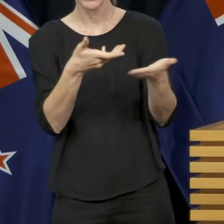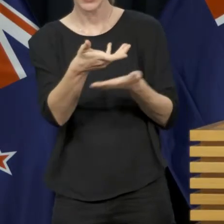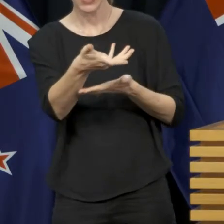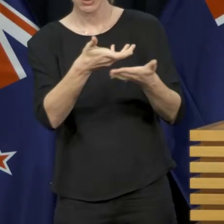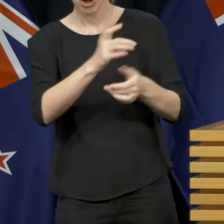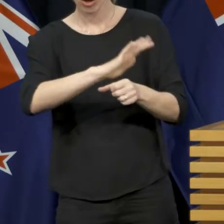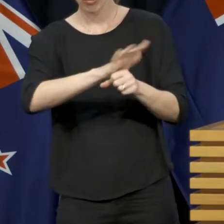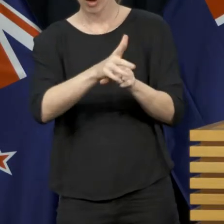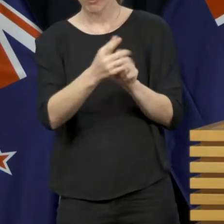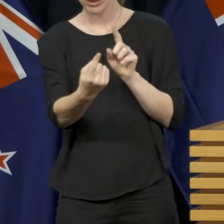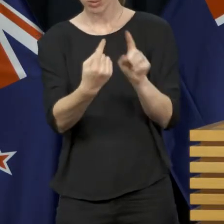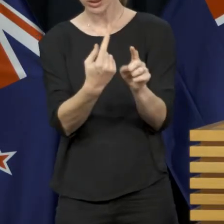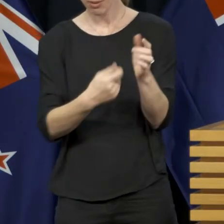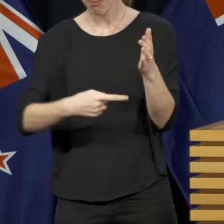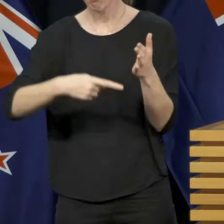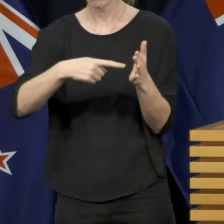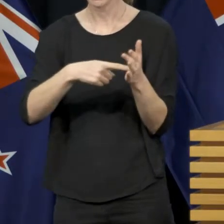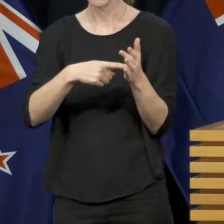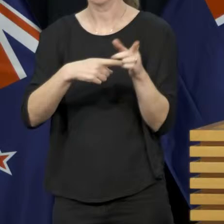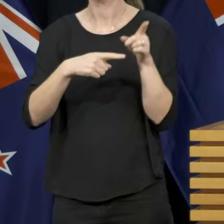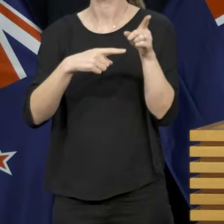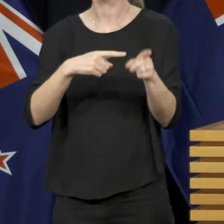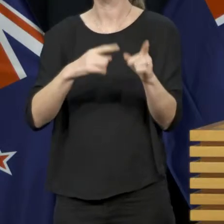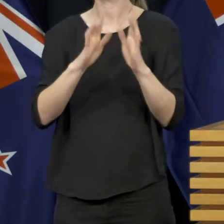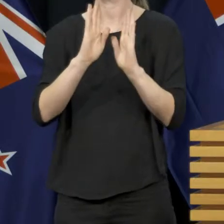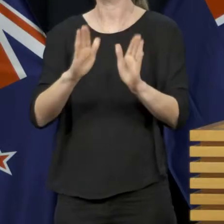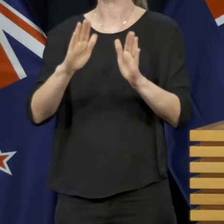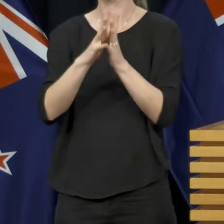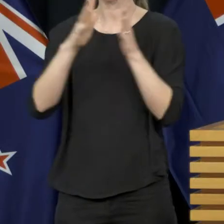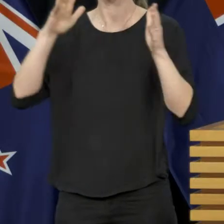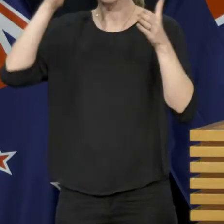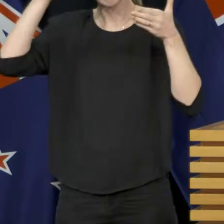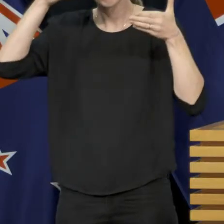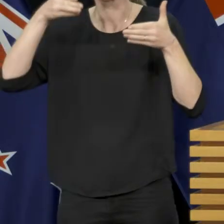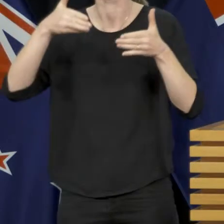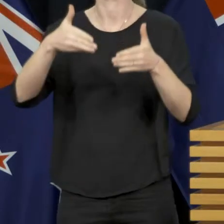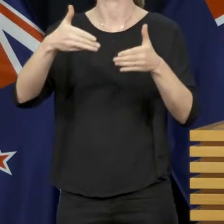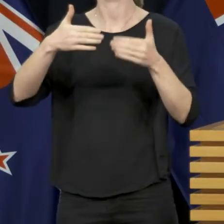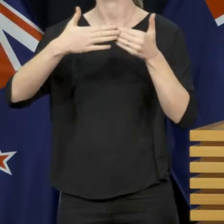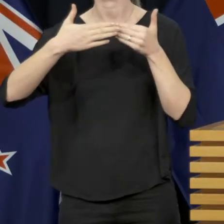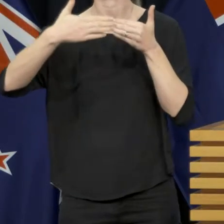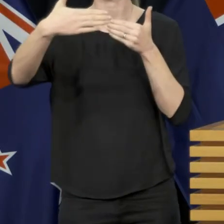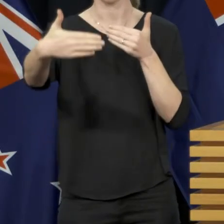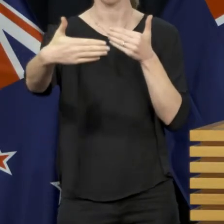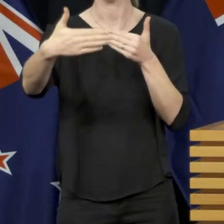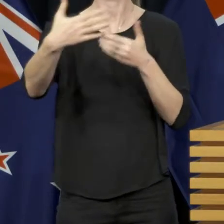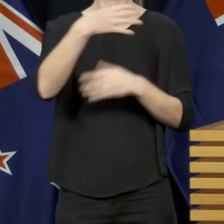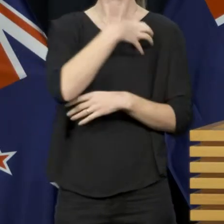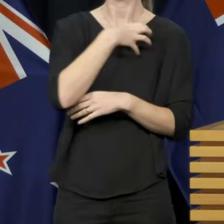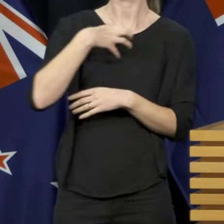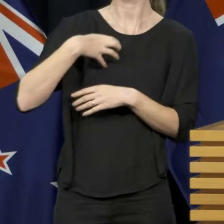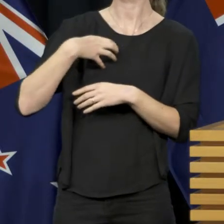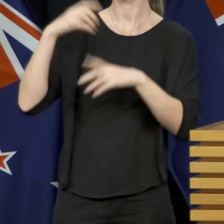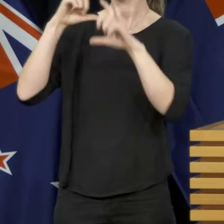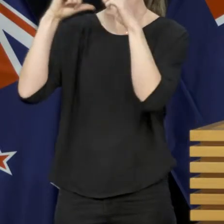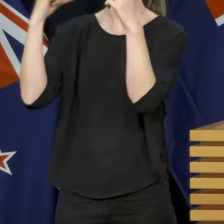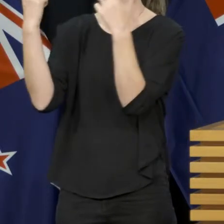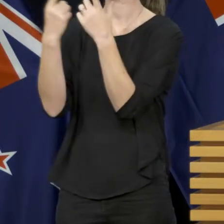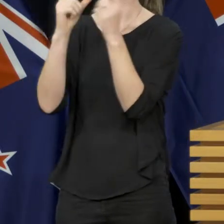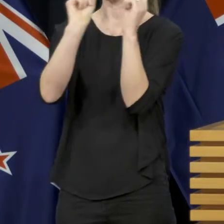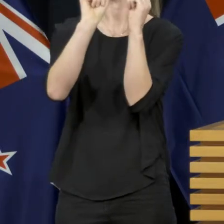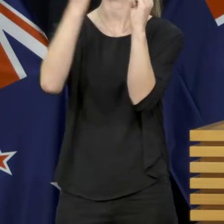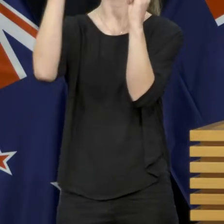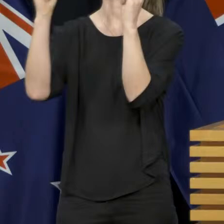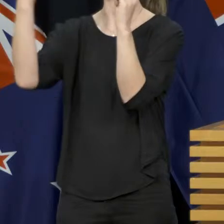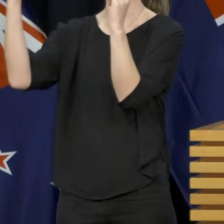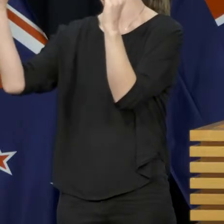was and the need for that to be our primary focus as a government, as a cabinet and as ministers.